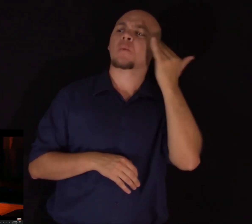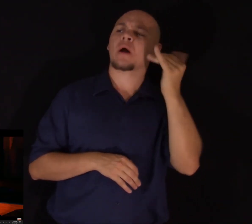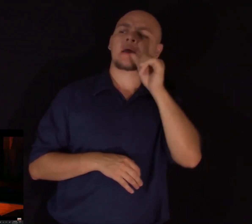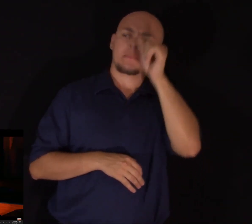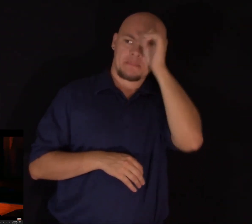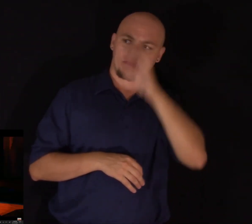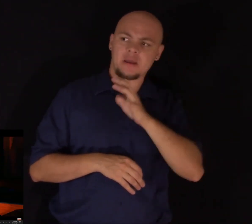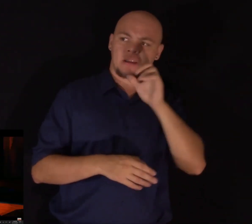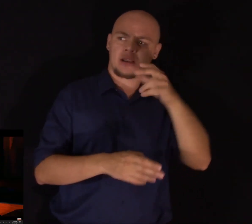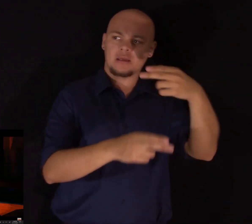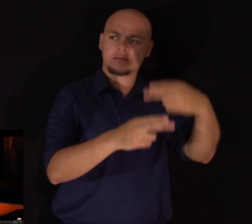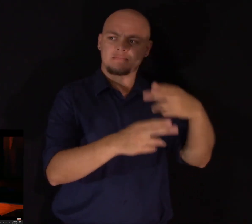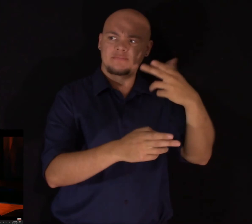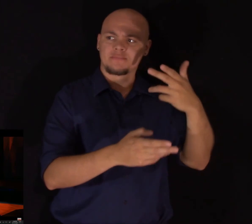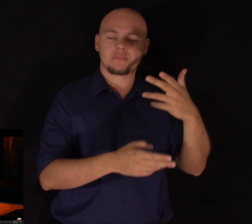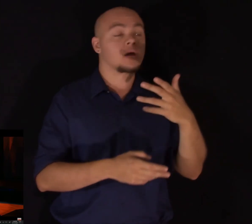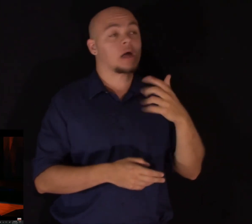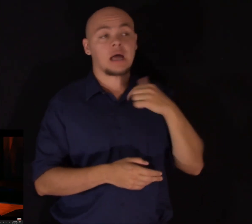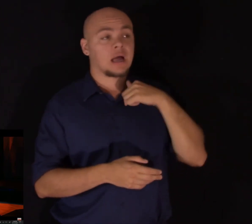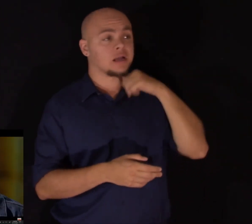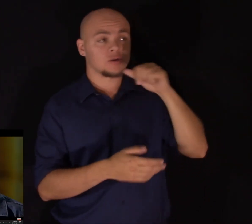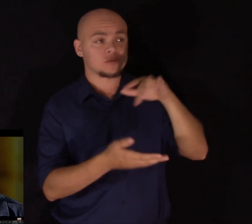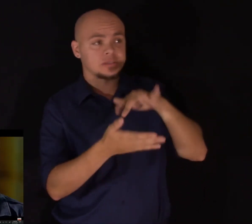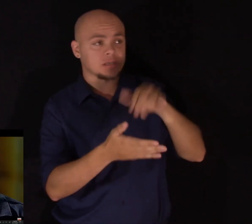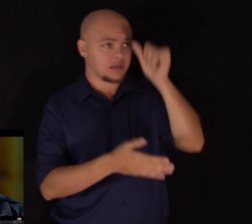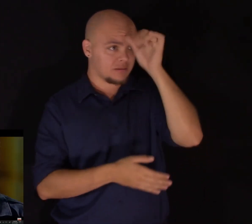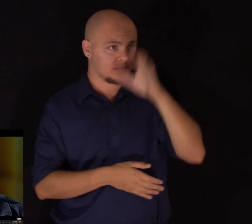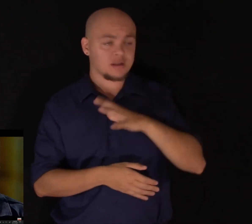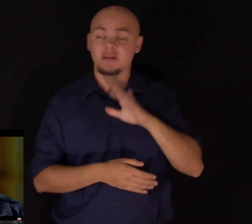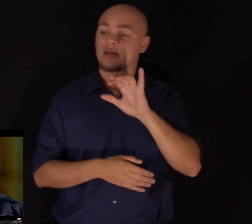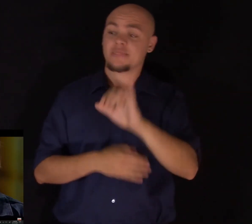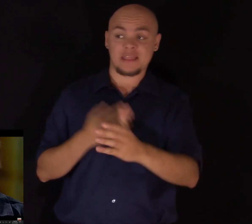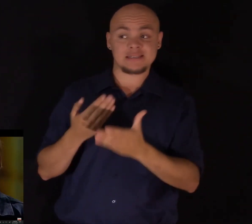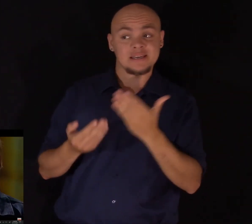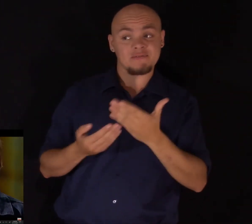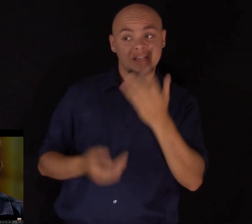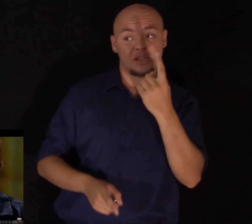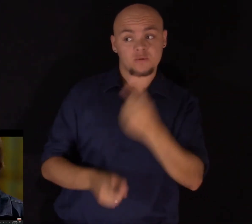said, I don't study men. And he said, that's convenient.